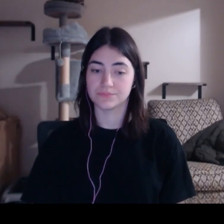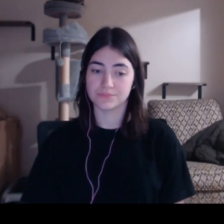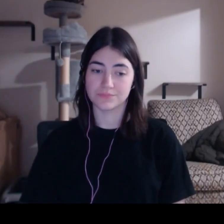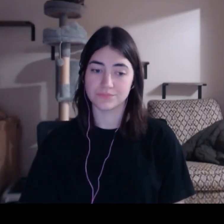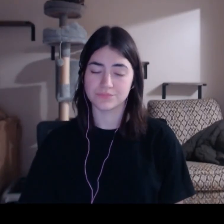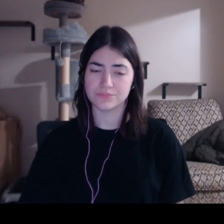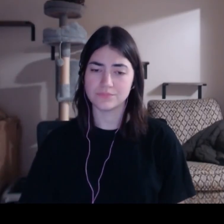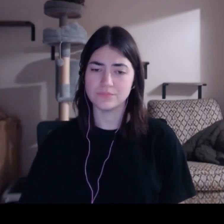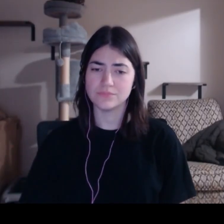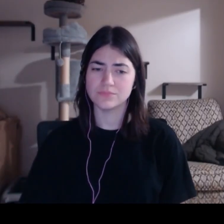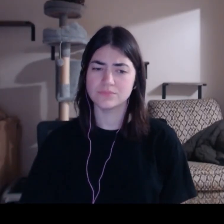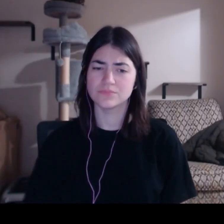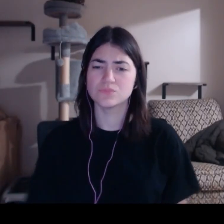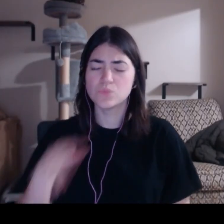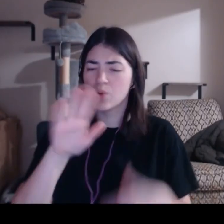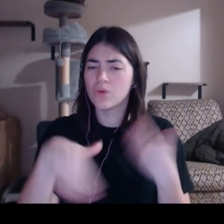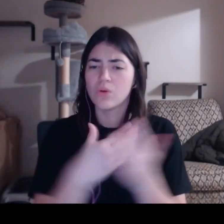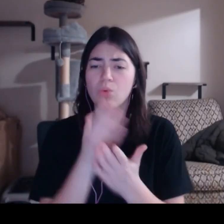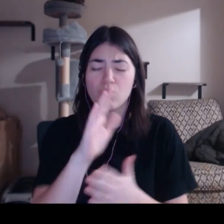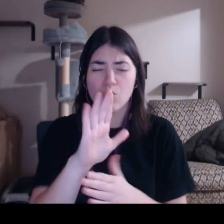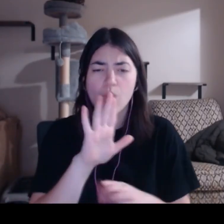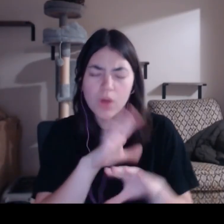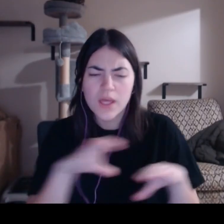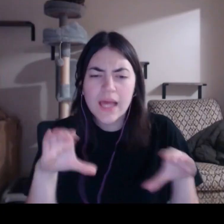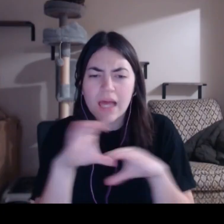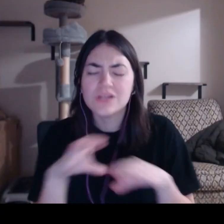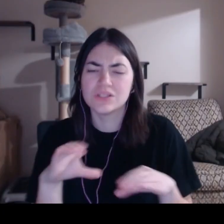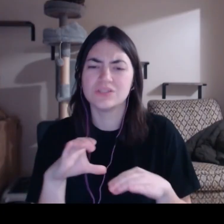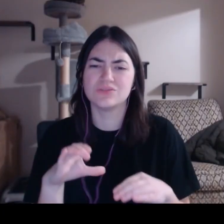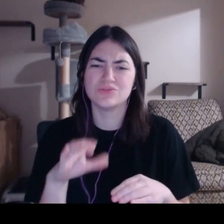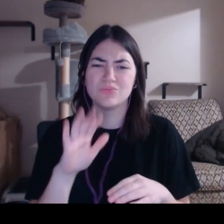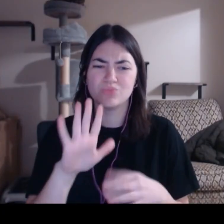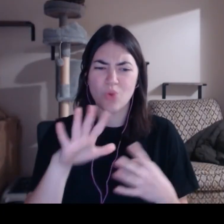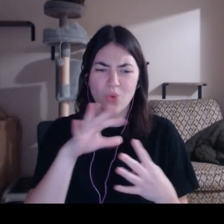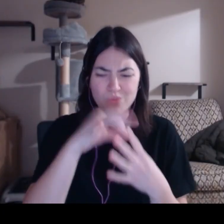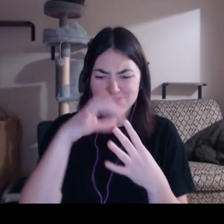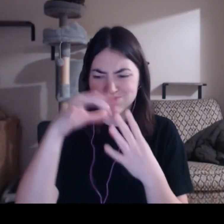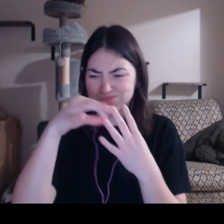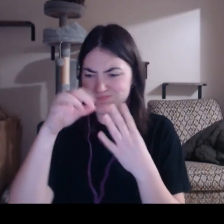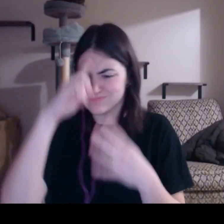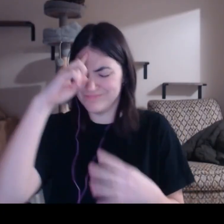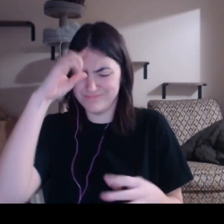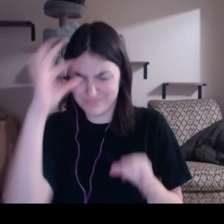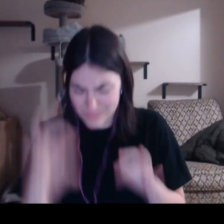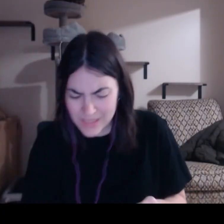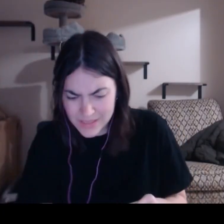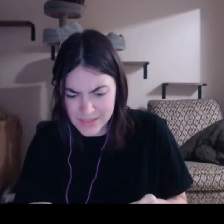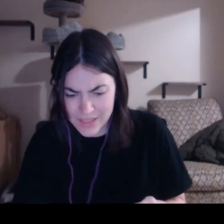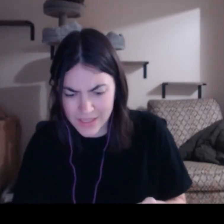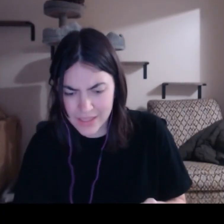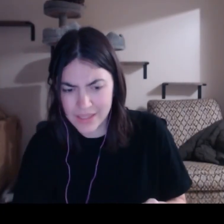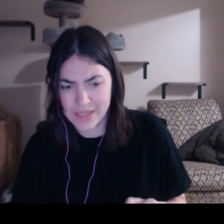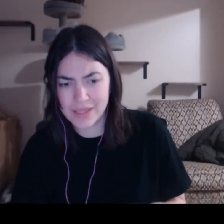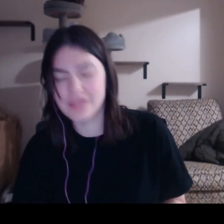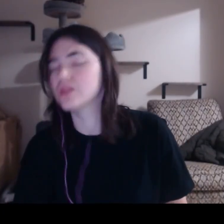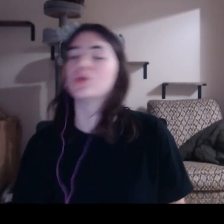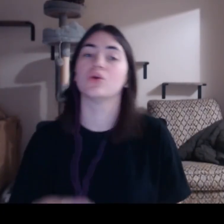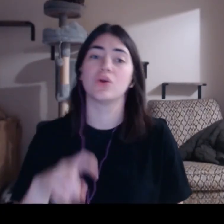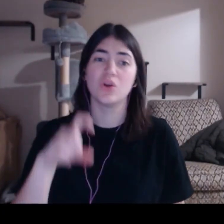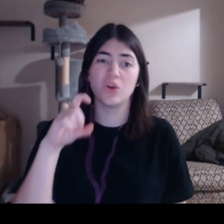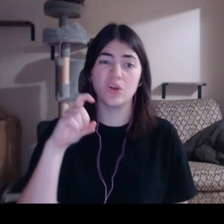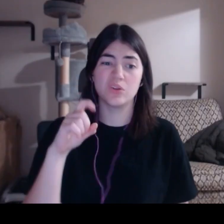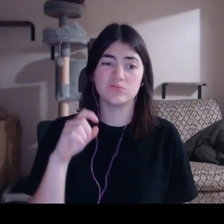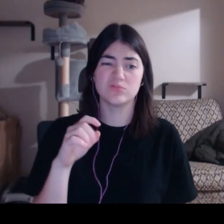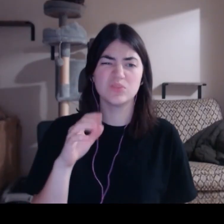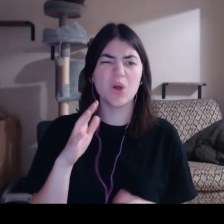Everything you do, every choice you make, every decision in your training room should be about how does